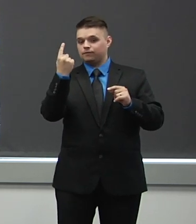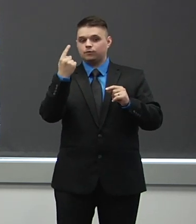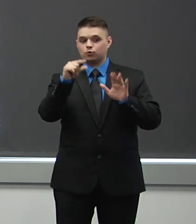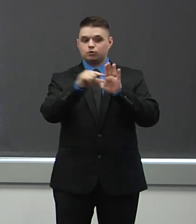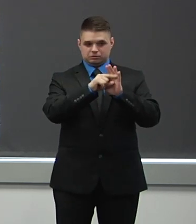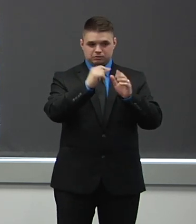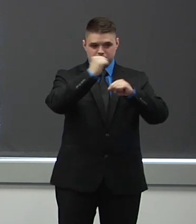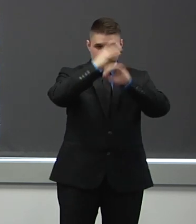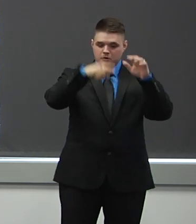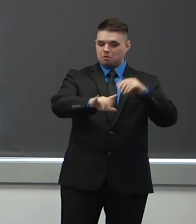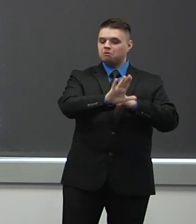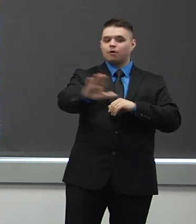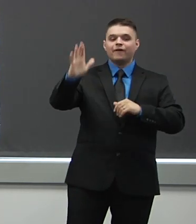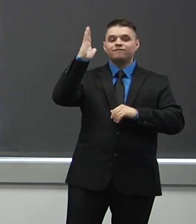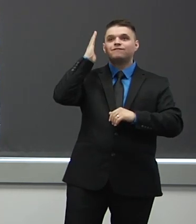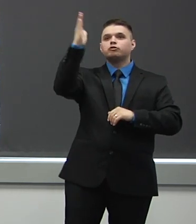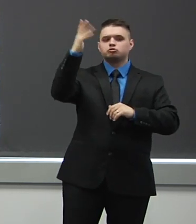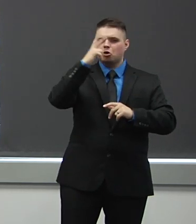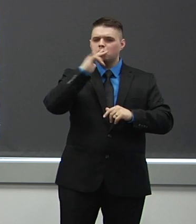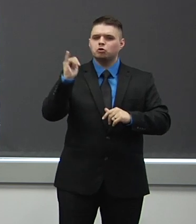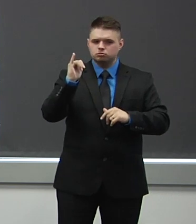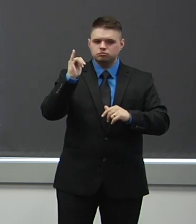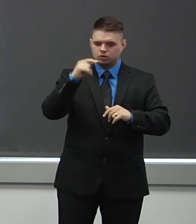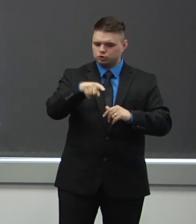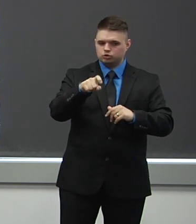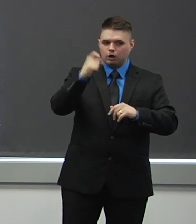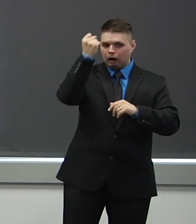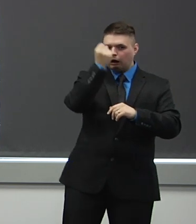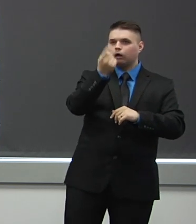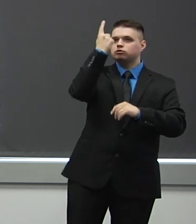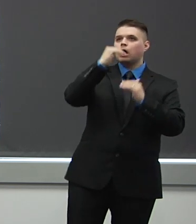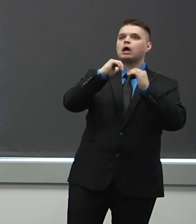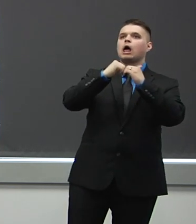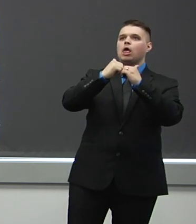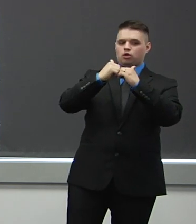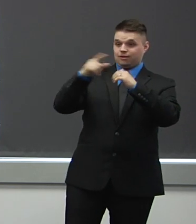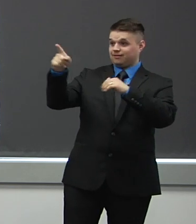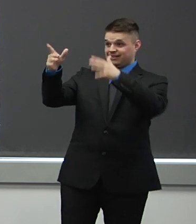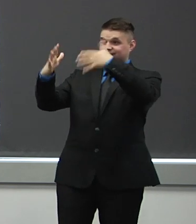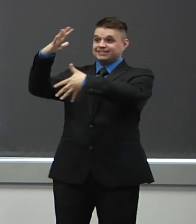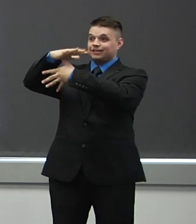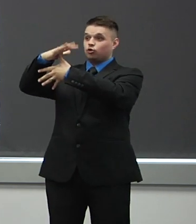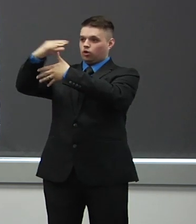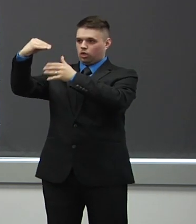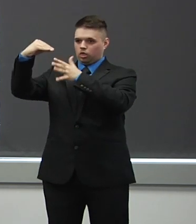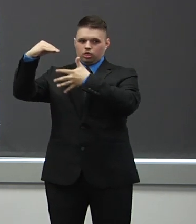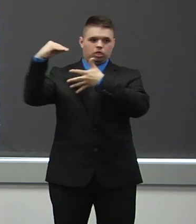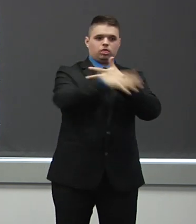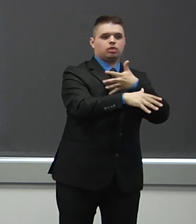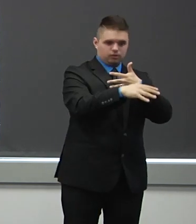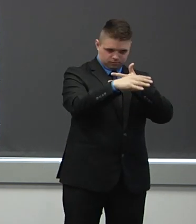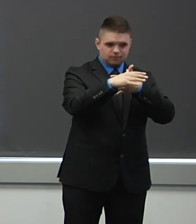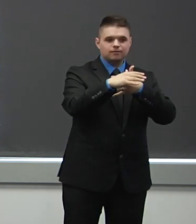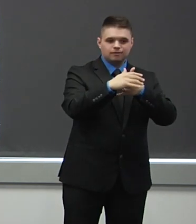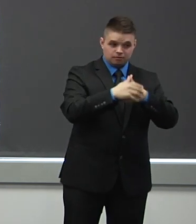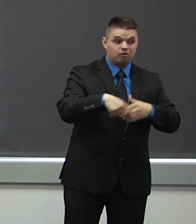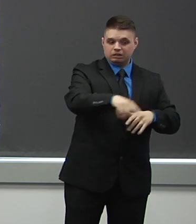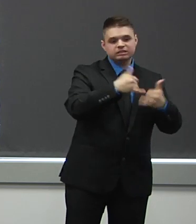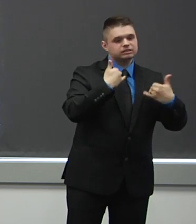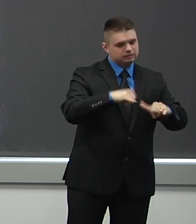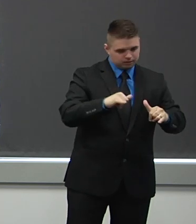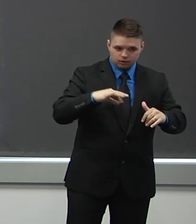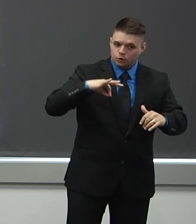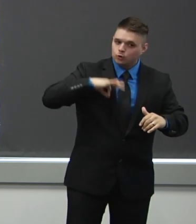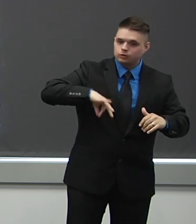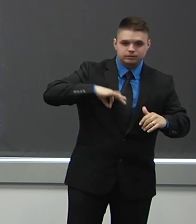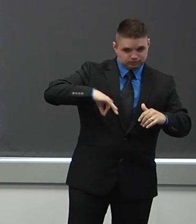to understand how this is all impacting them. They are all also earning credits towards graduation eventually,